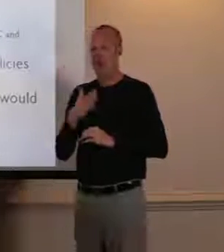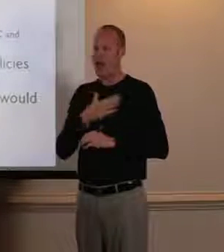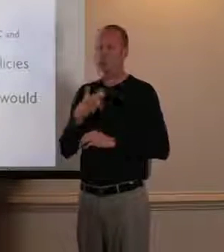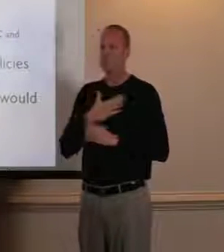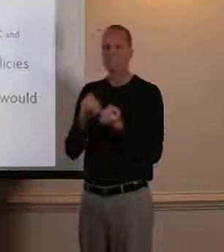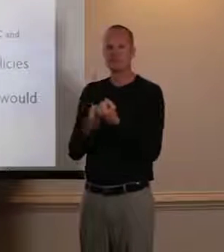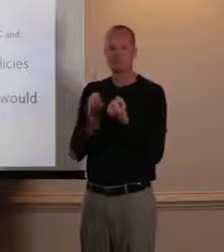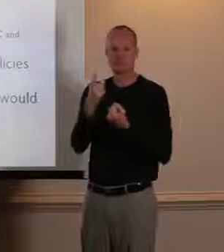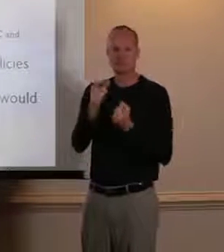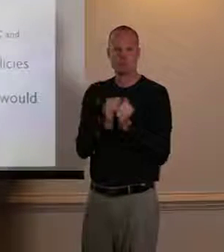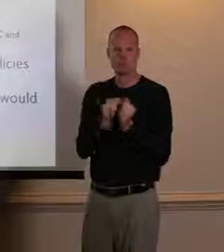one.